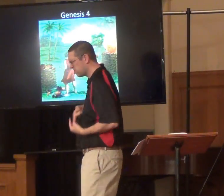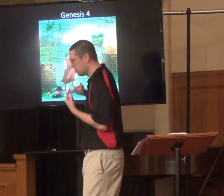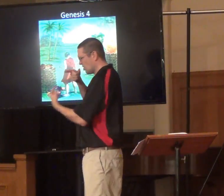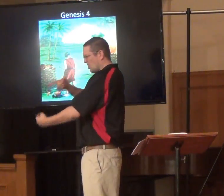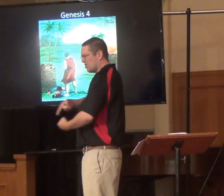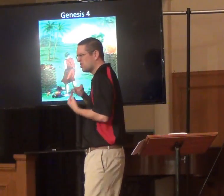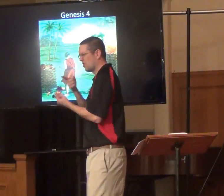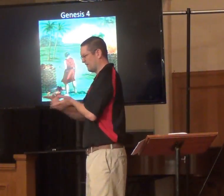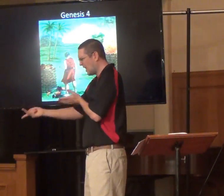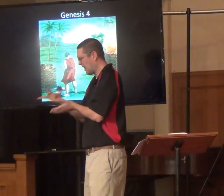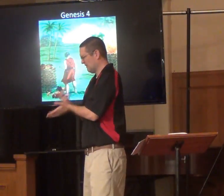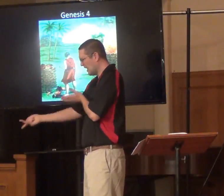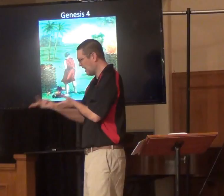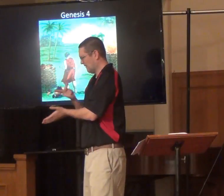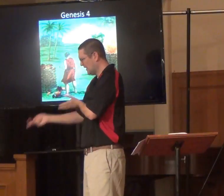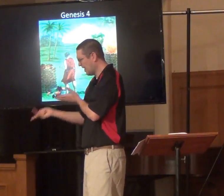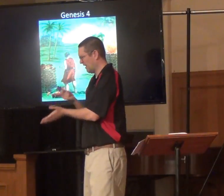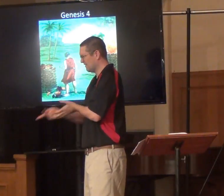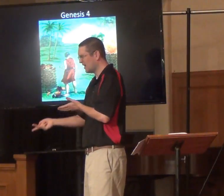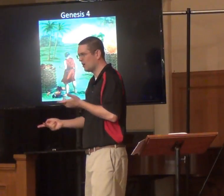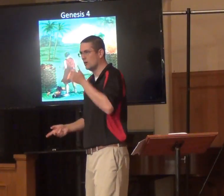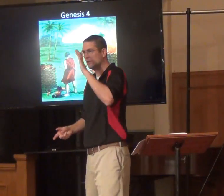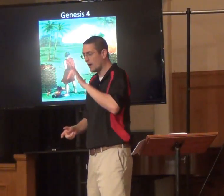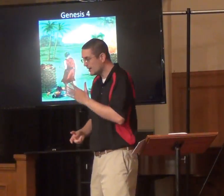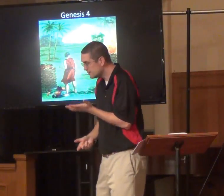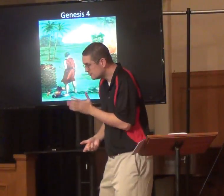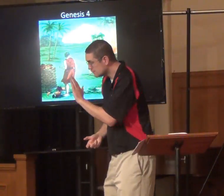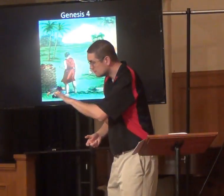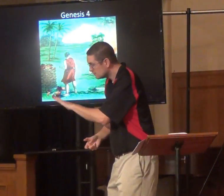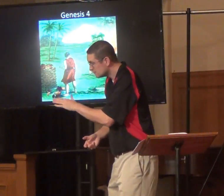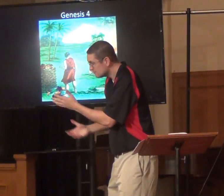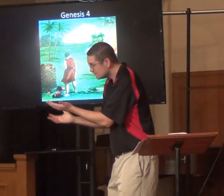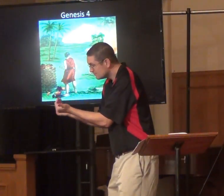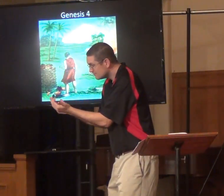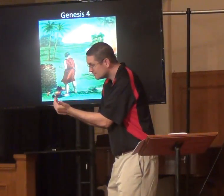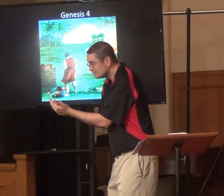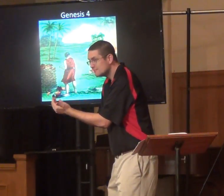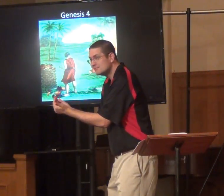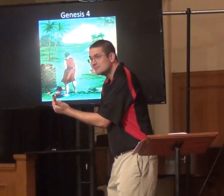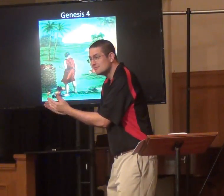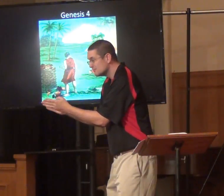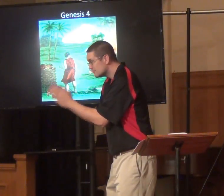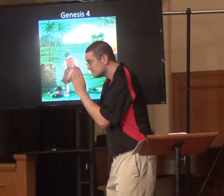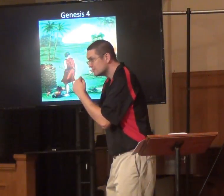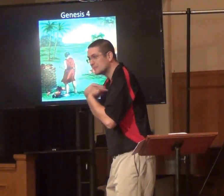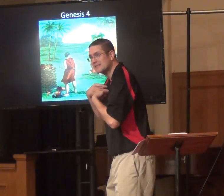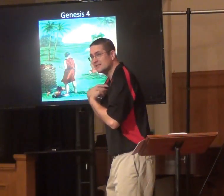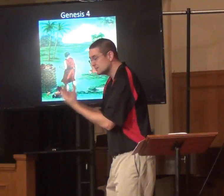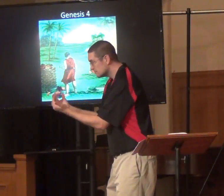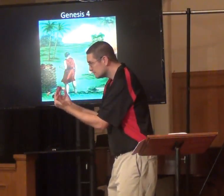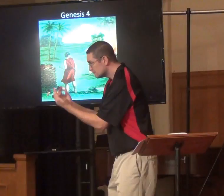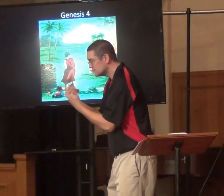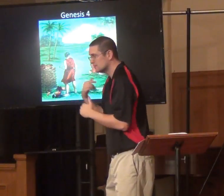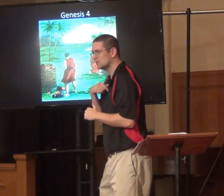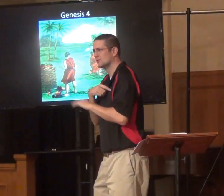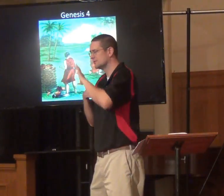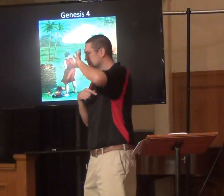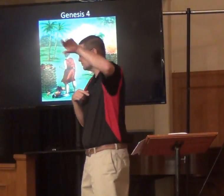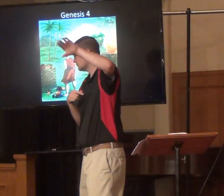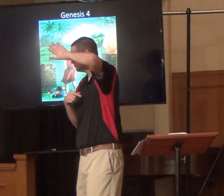upset and we struggle and we keep failing. And God is like, come here, pay attention to me.